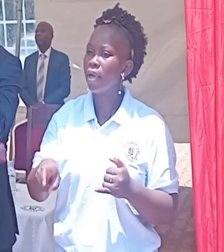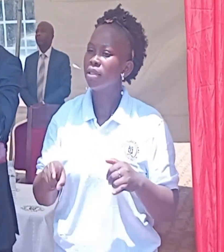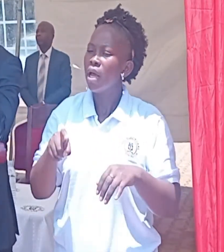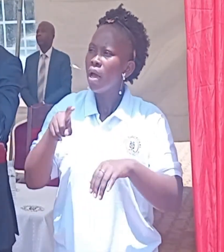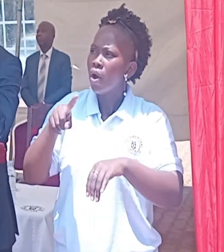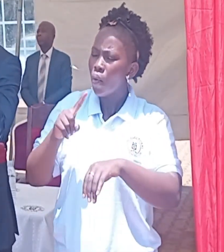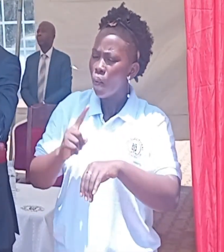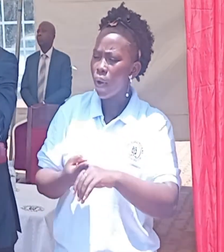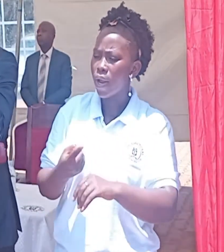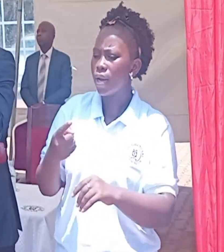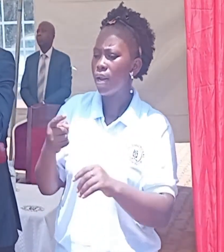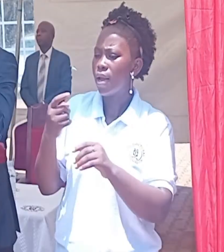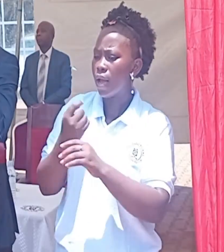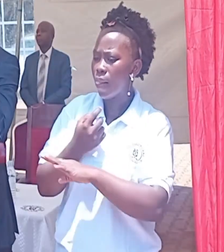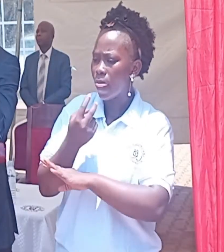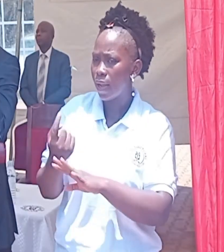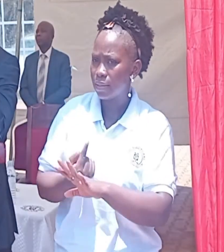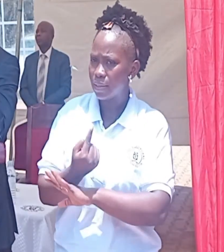wabulayo ssaawa